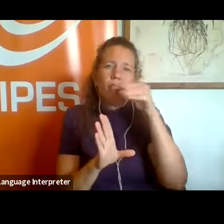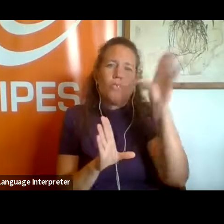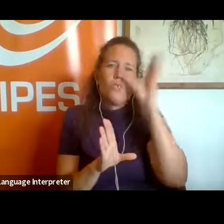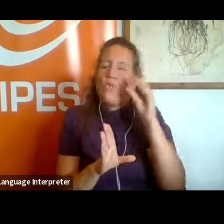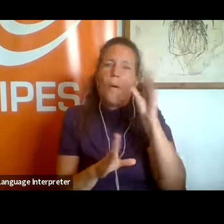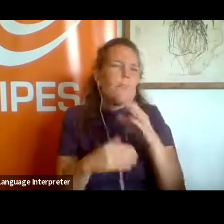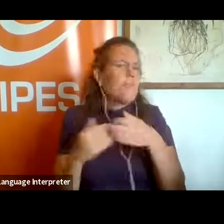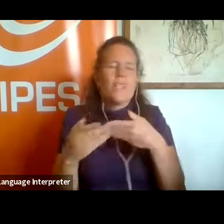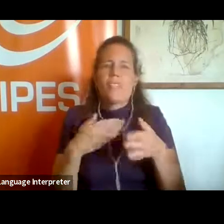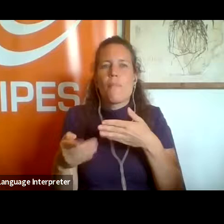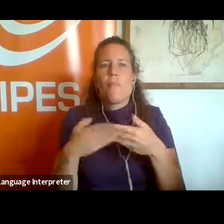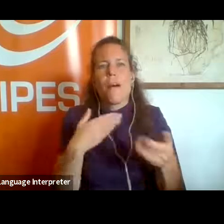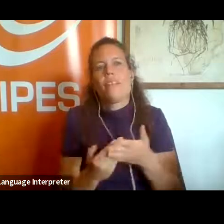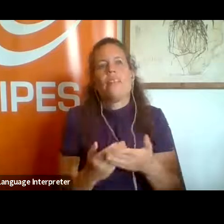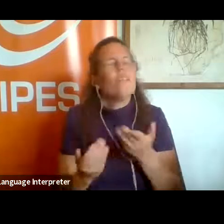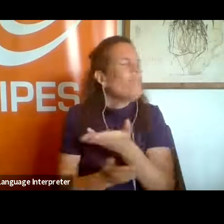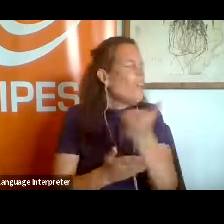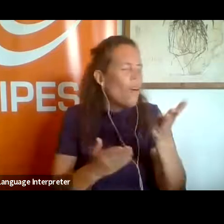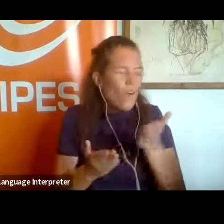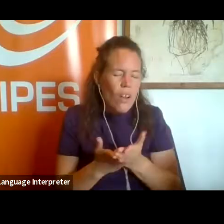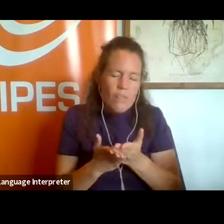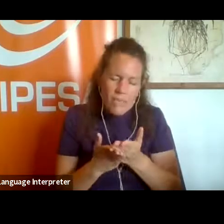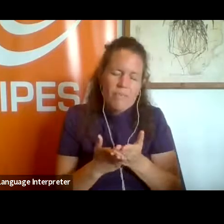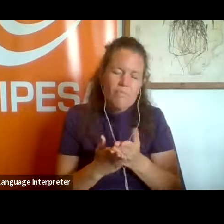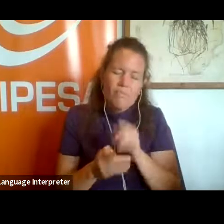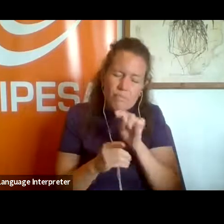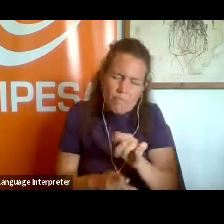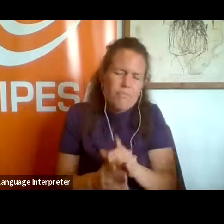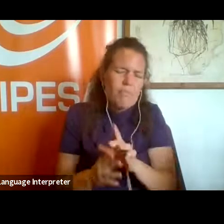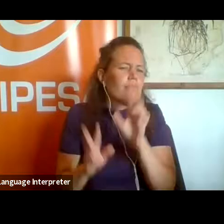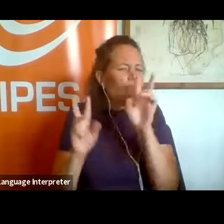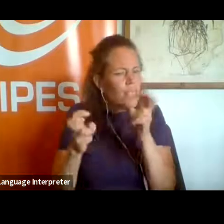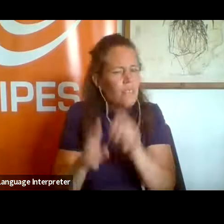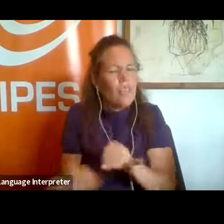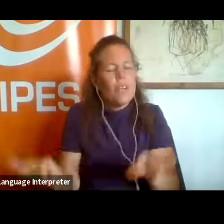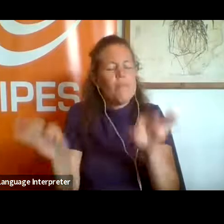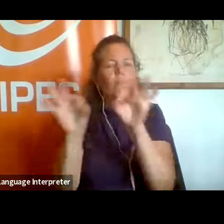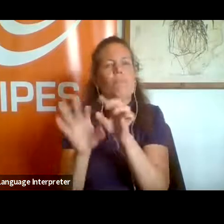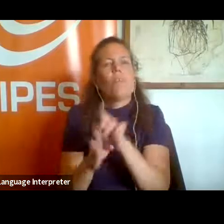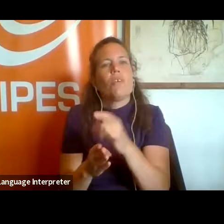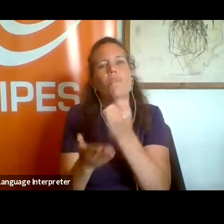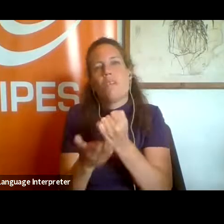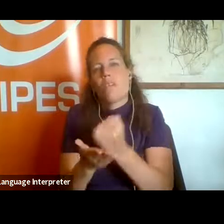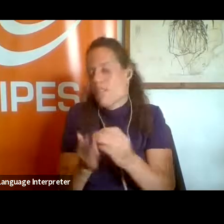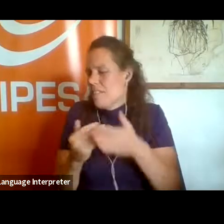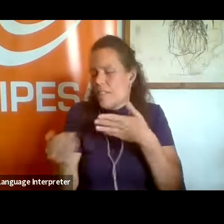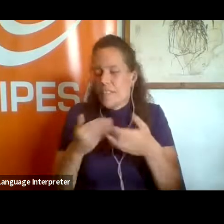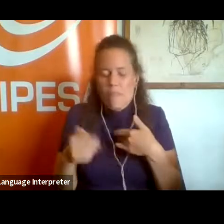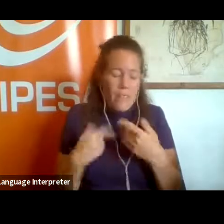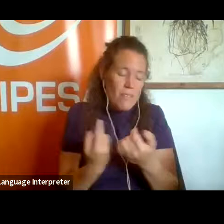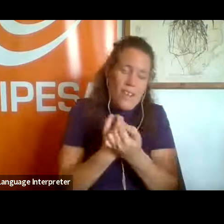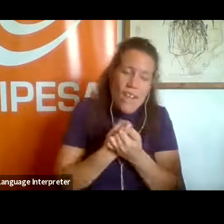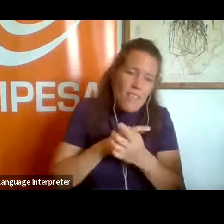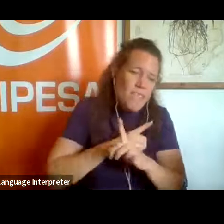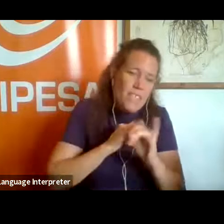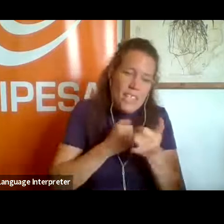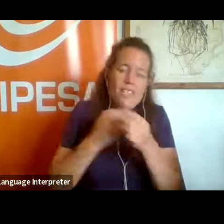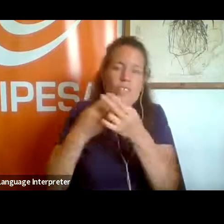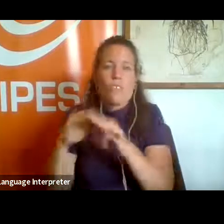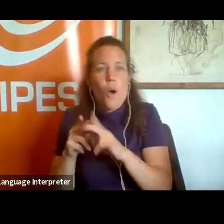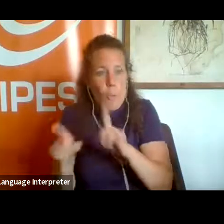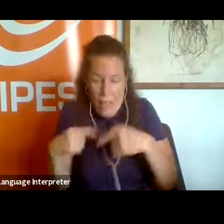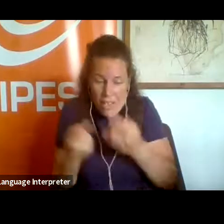that we should all care about this issue, because whether we like it or not, it's our